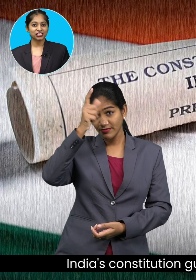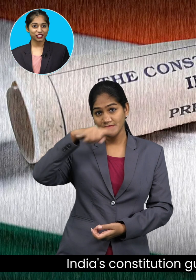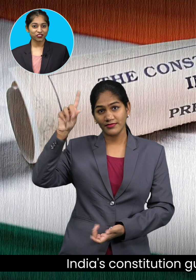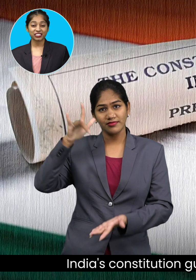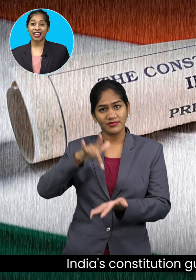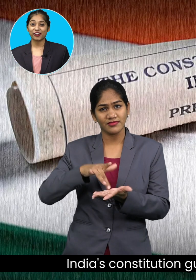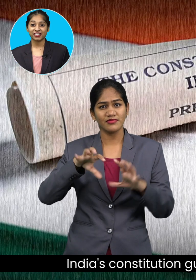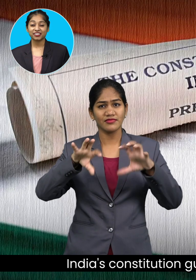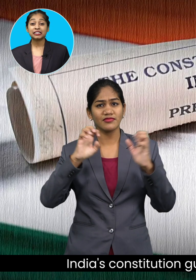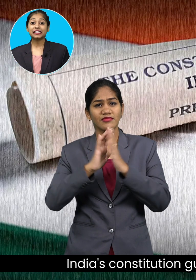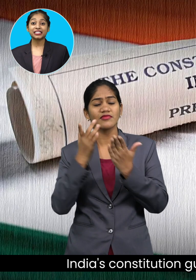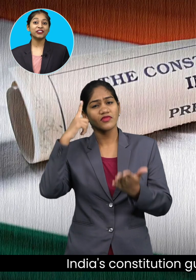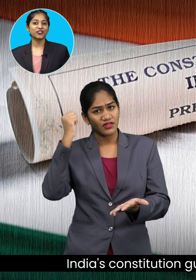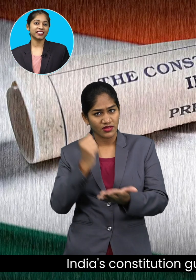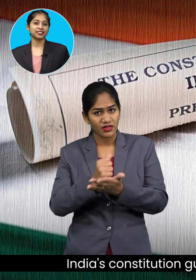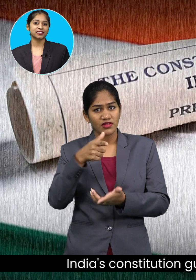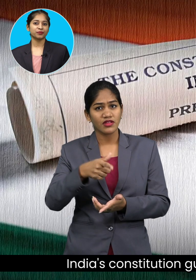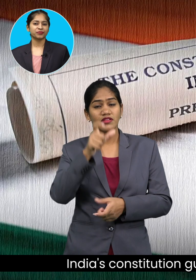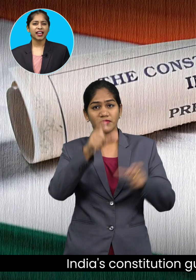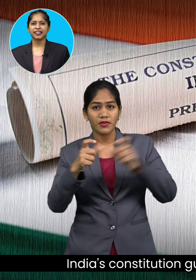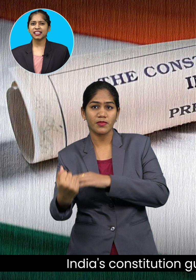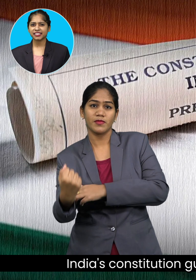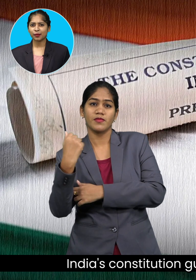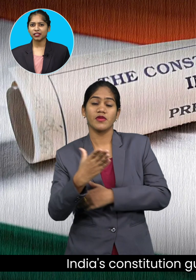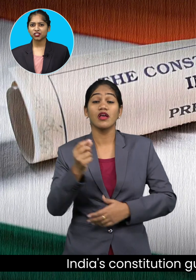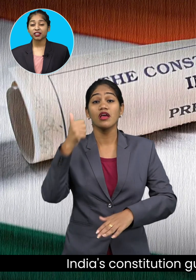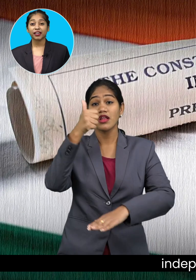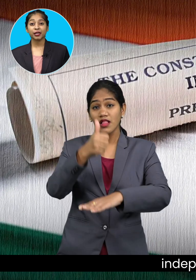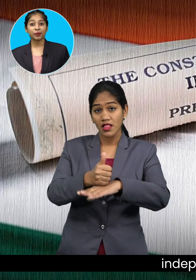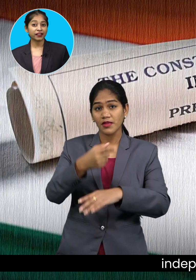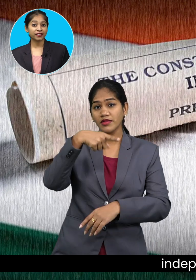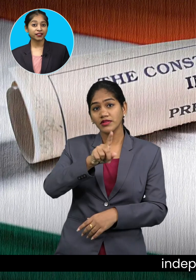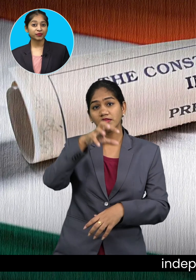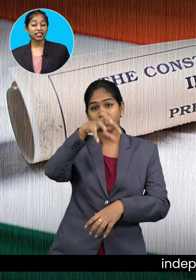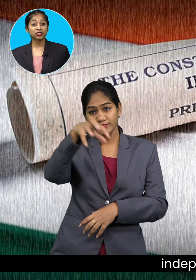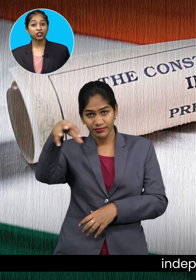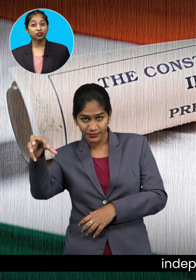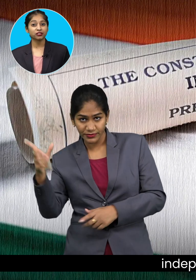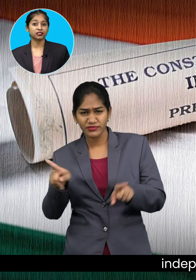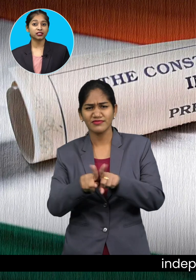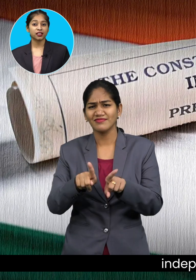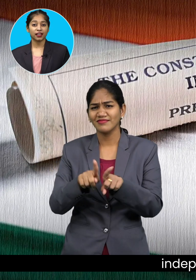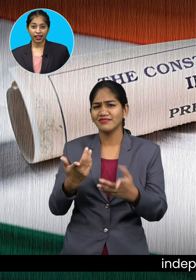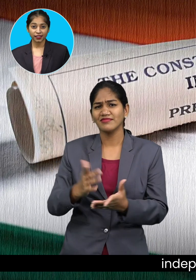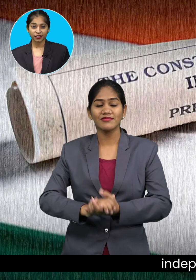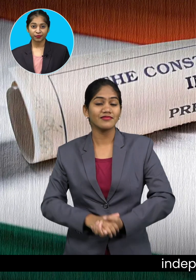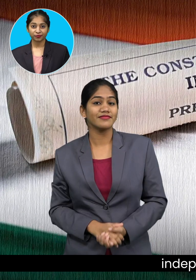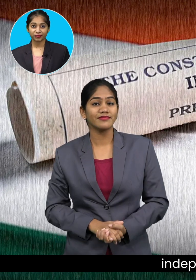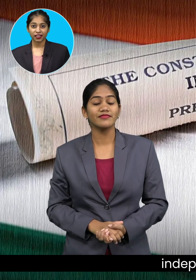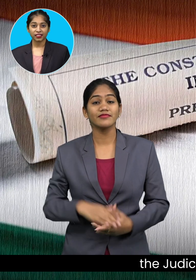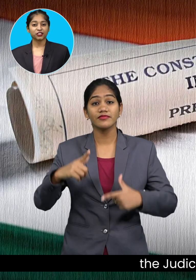India's constitution guaranteed civil rights and established independent institutions